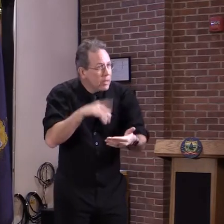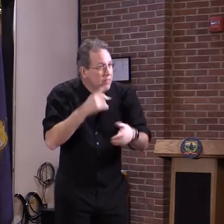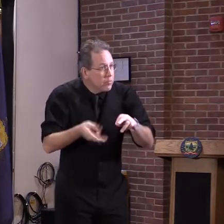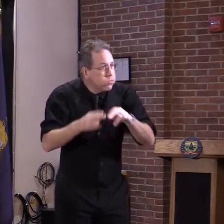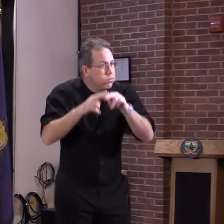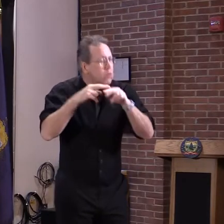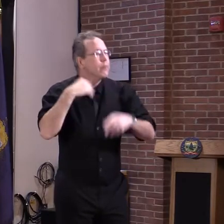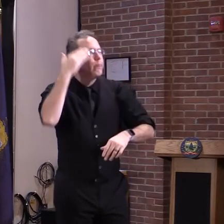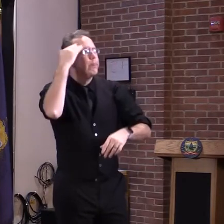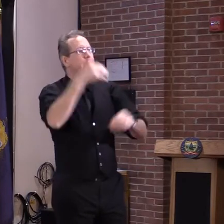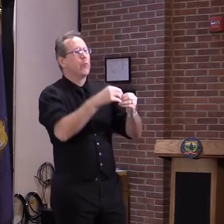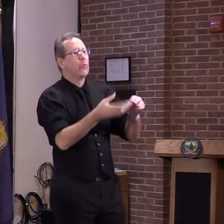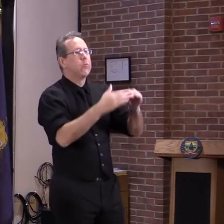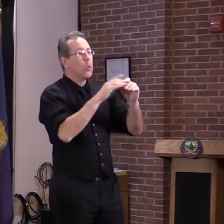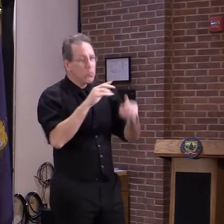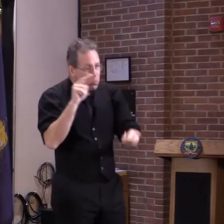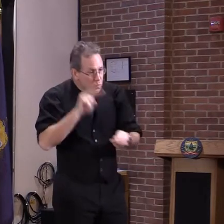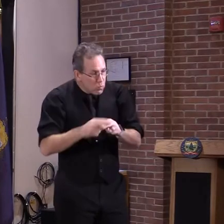Thank you.